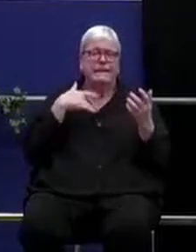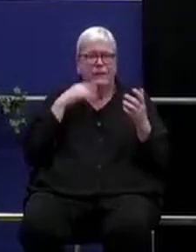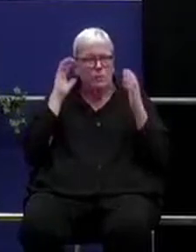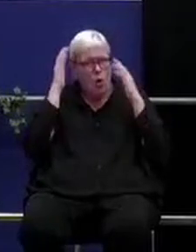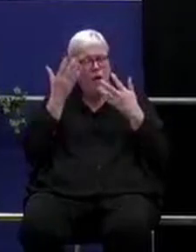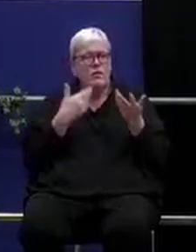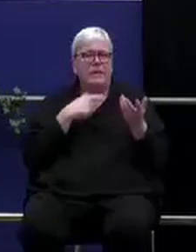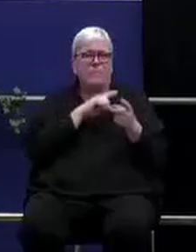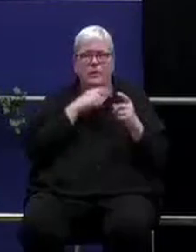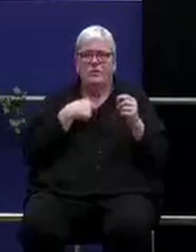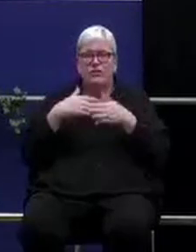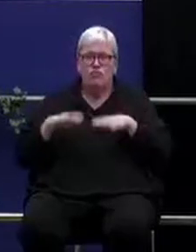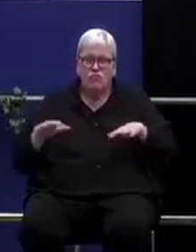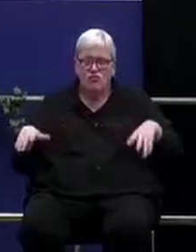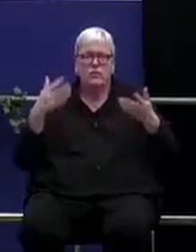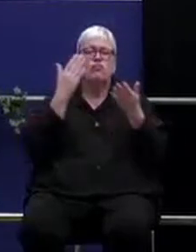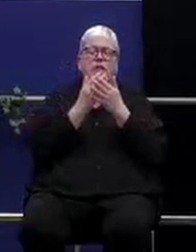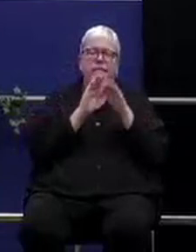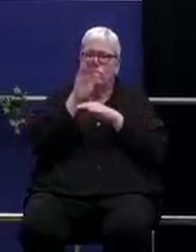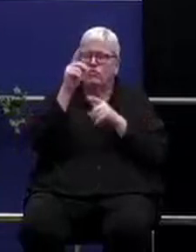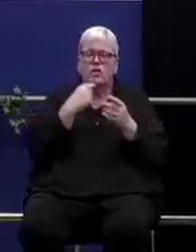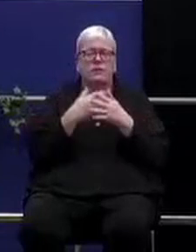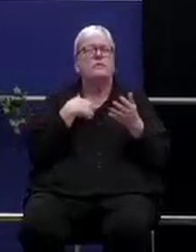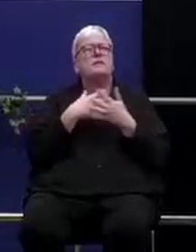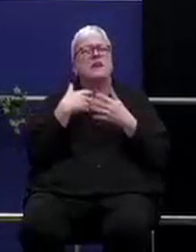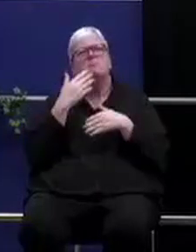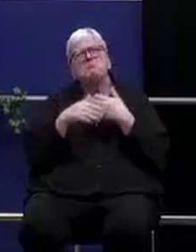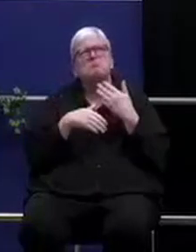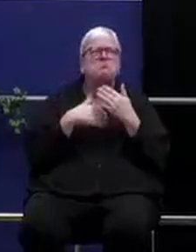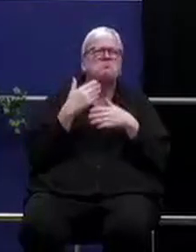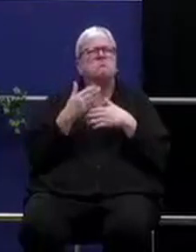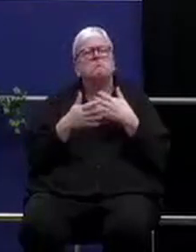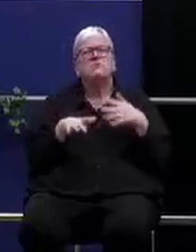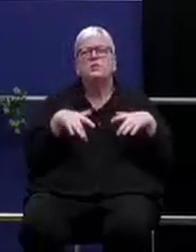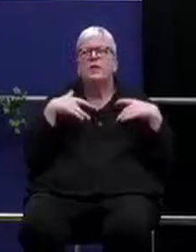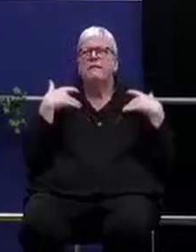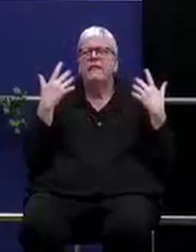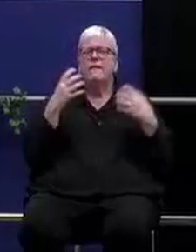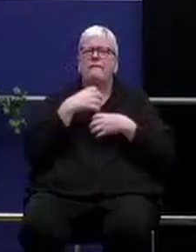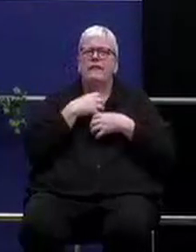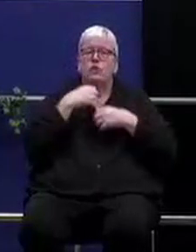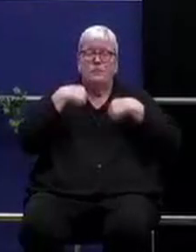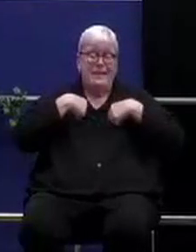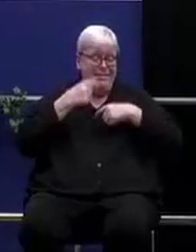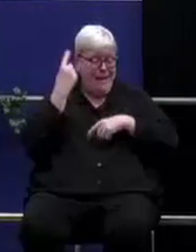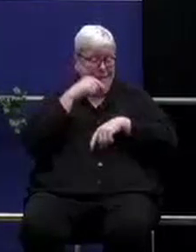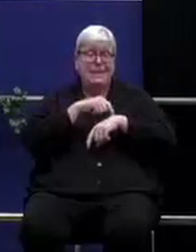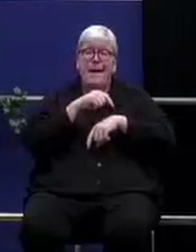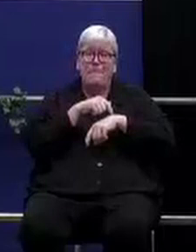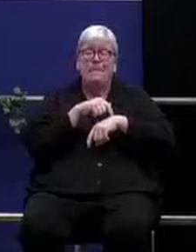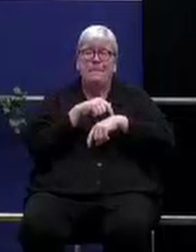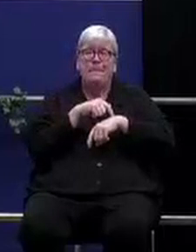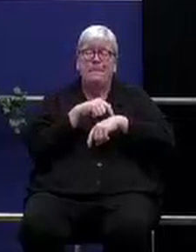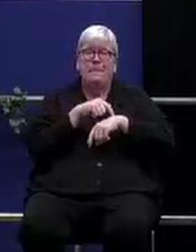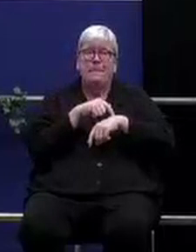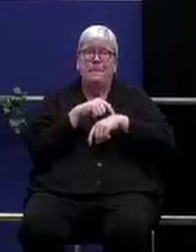So I kind of just let myself go with what felt most fearful to me at the time.